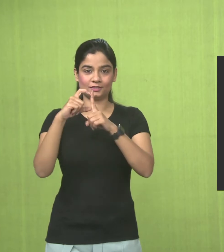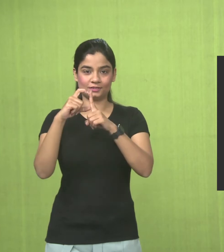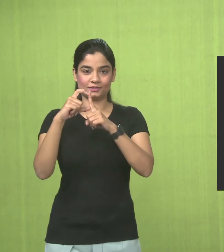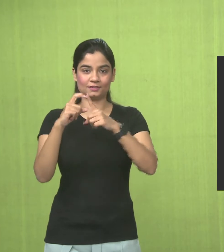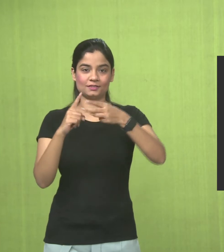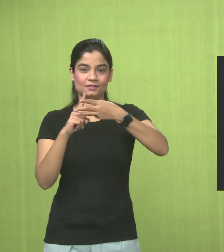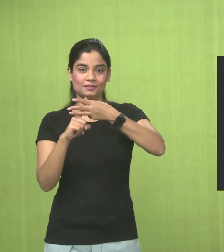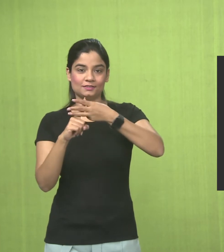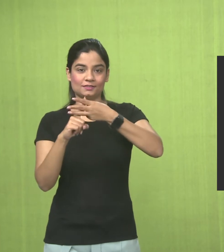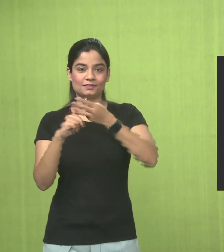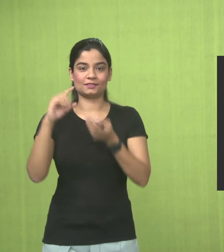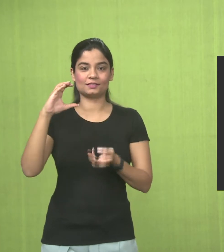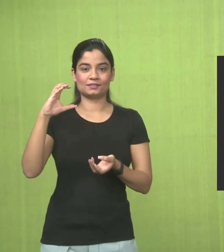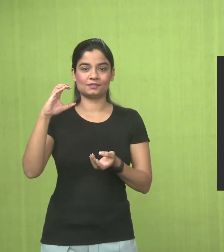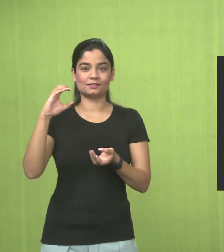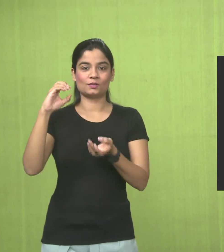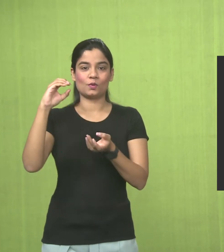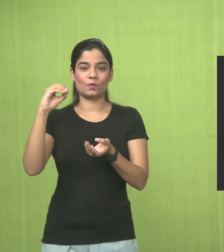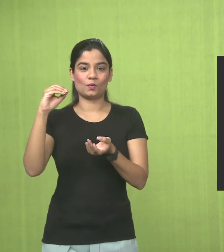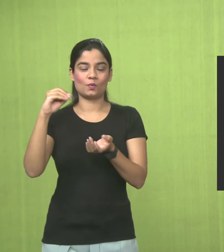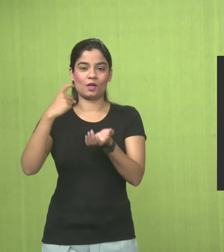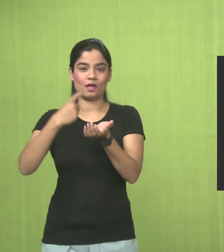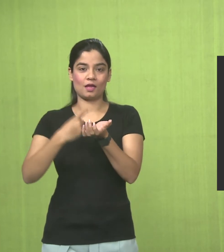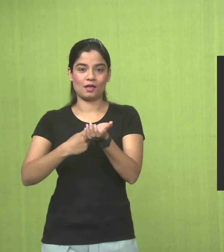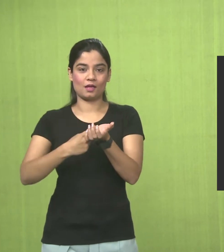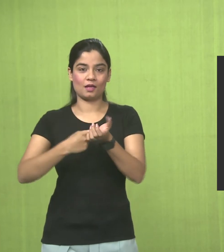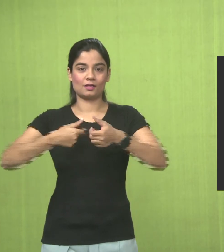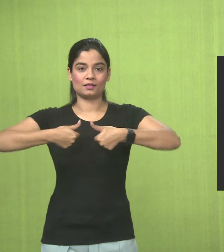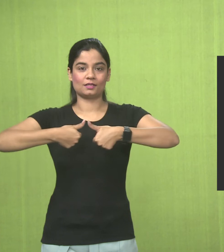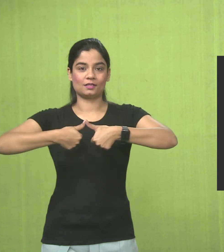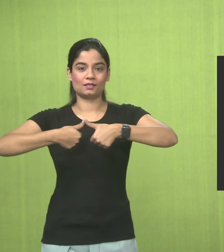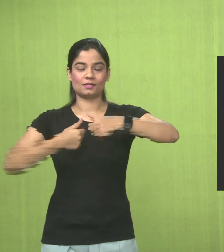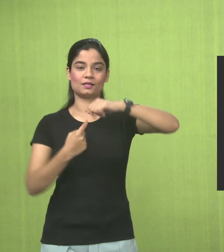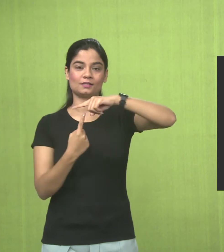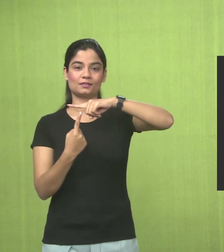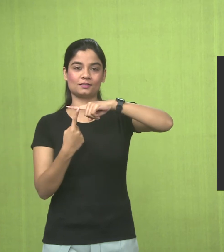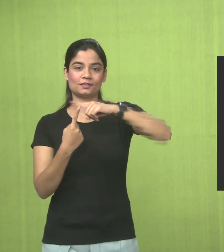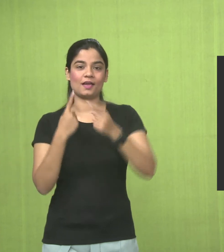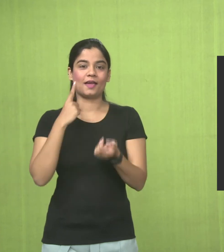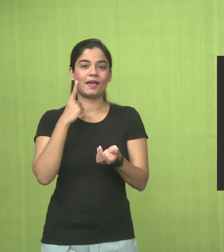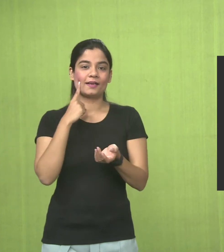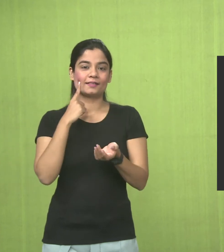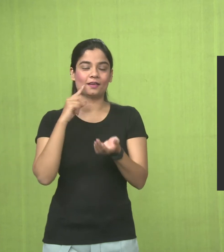Decorating. Make something look more attractive by adding images or extra items to